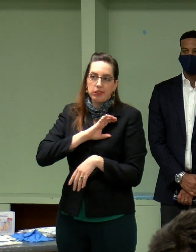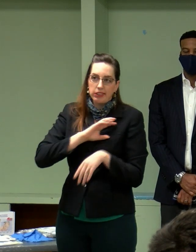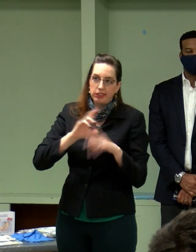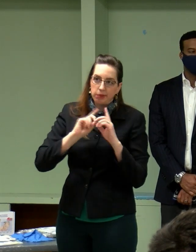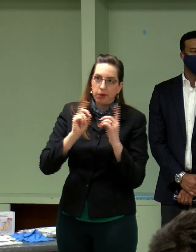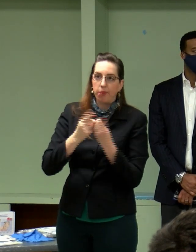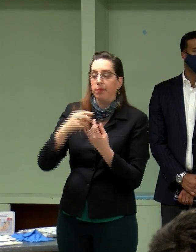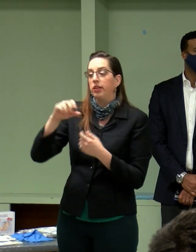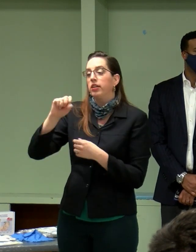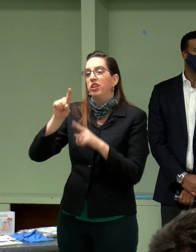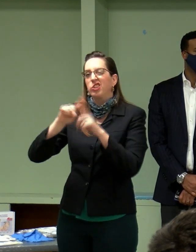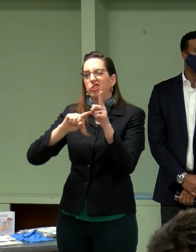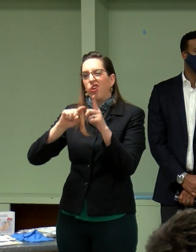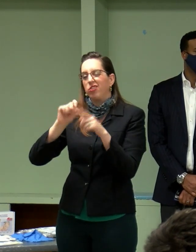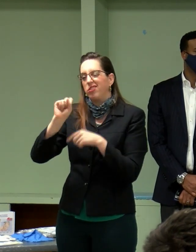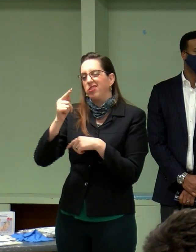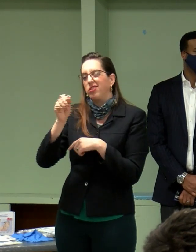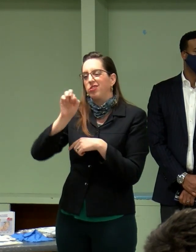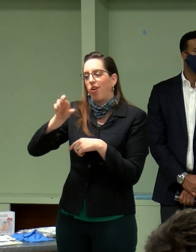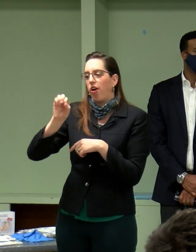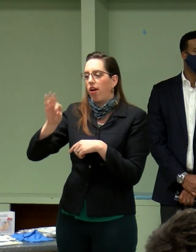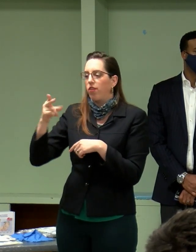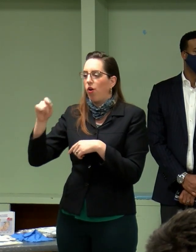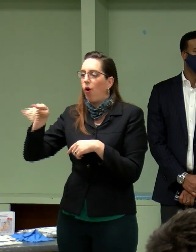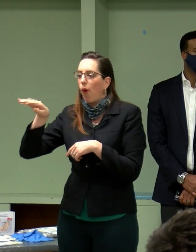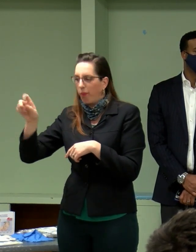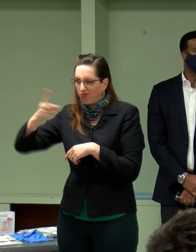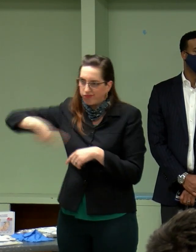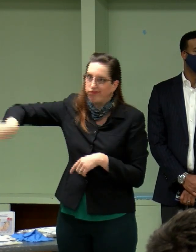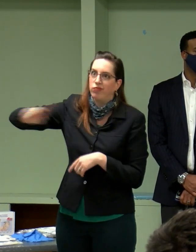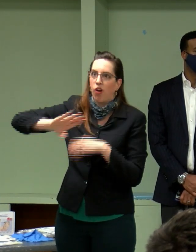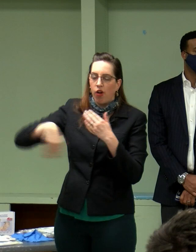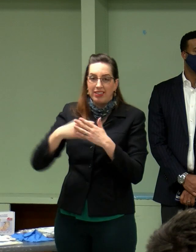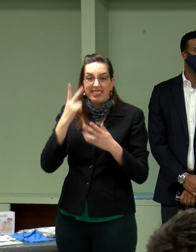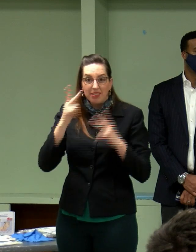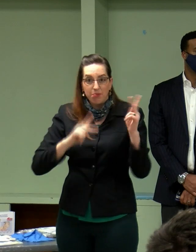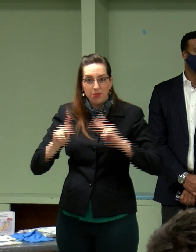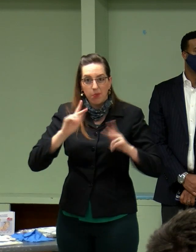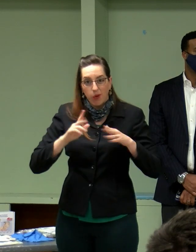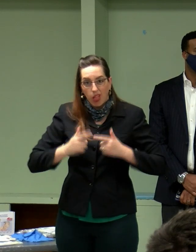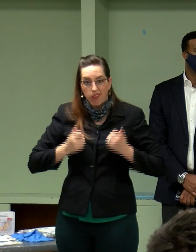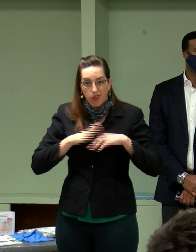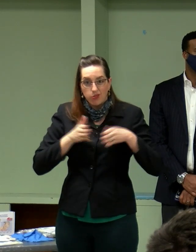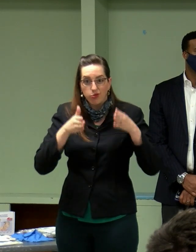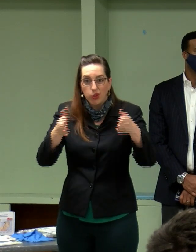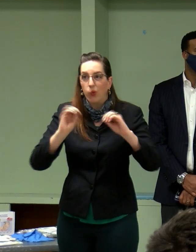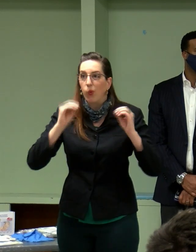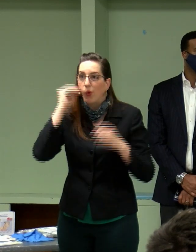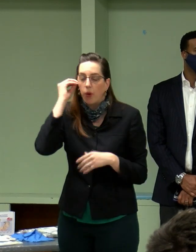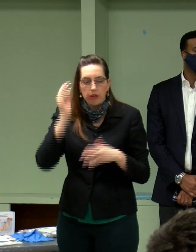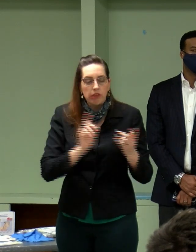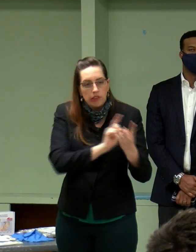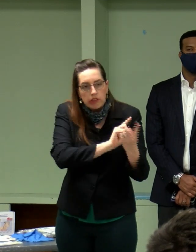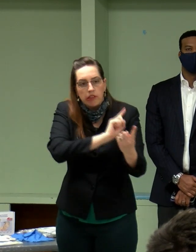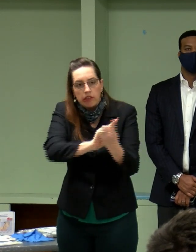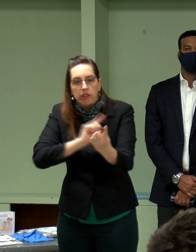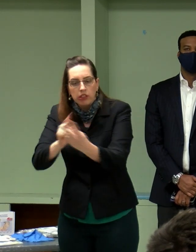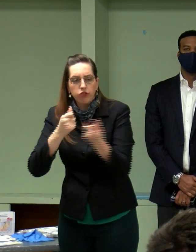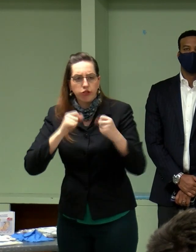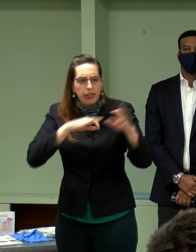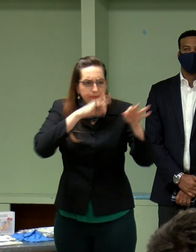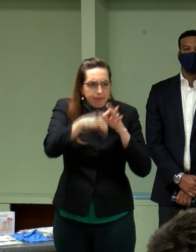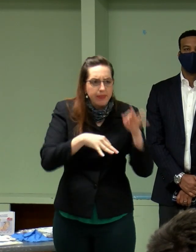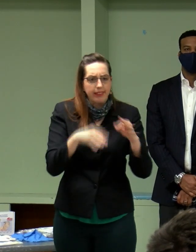Hope are continuing to engage daily with people living unsheltered. They are sharing information about how to slow the spread